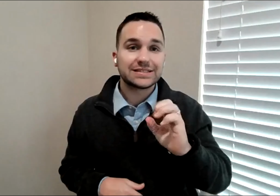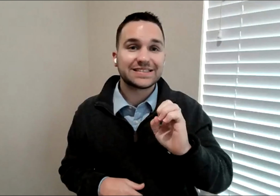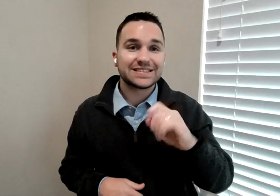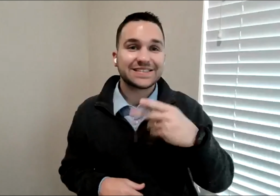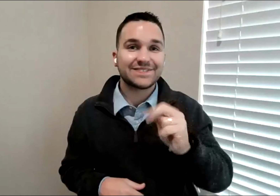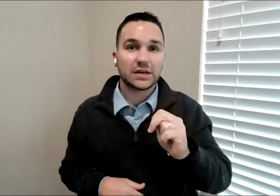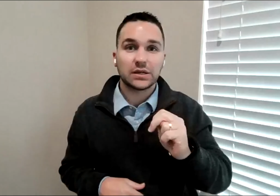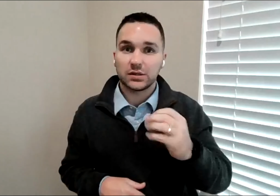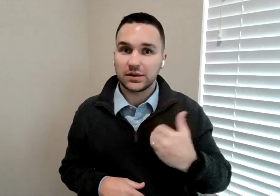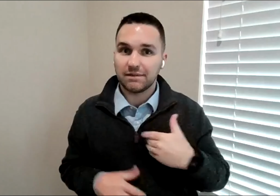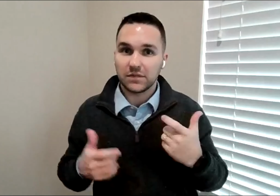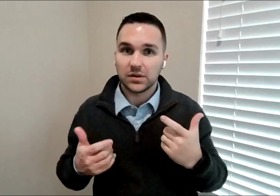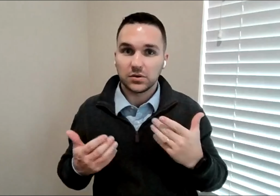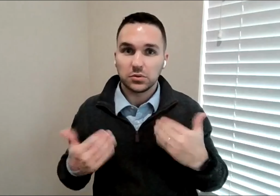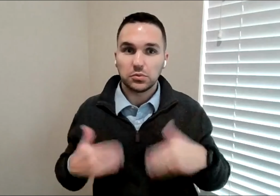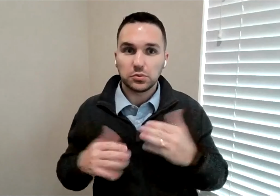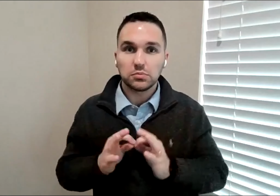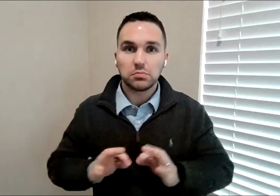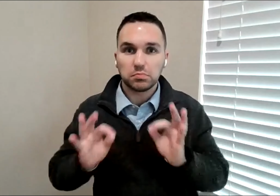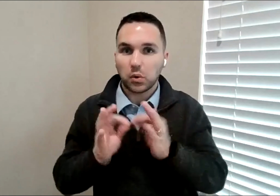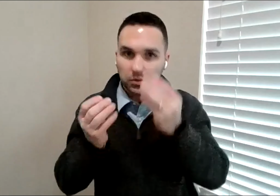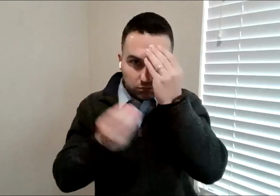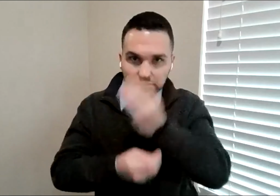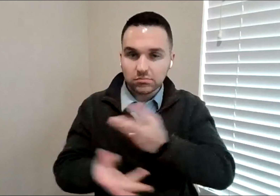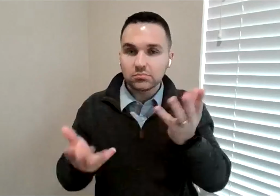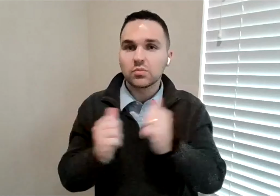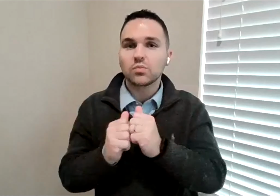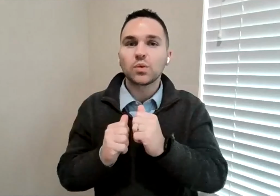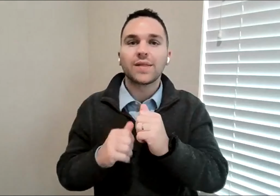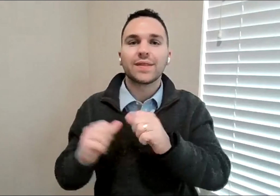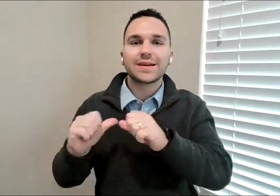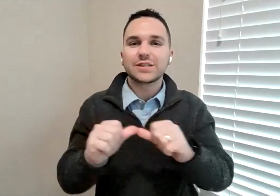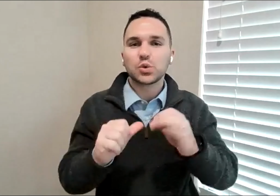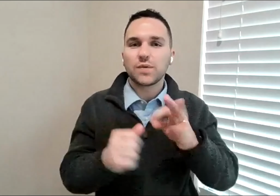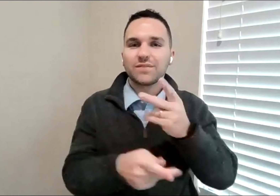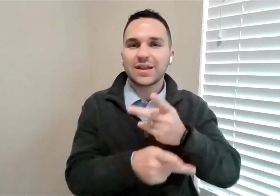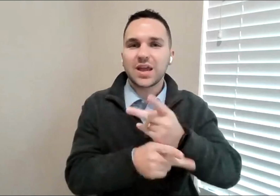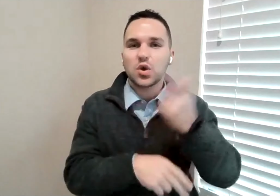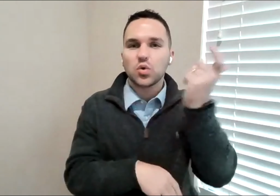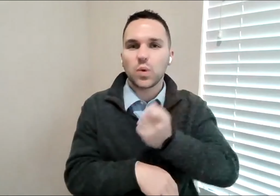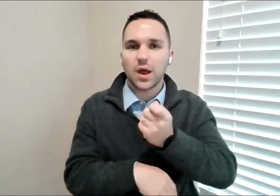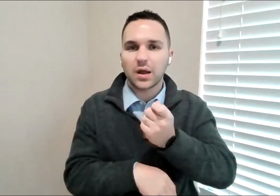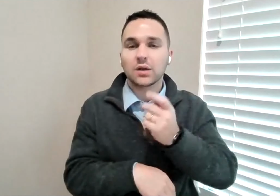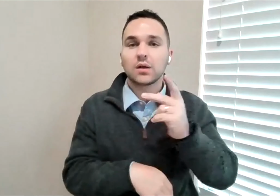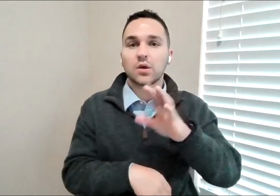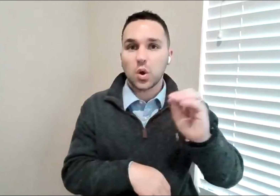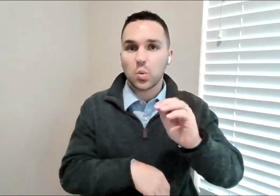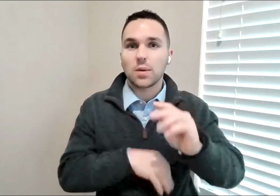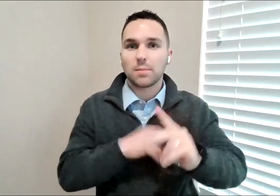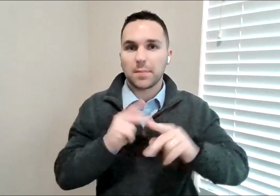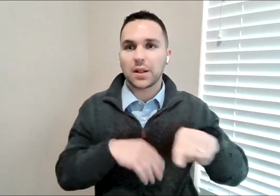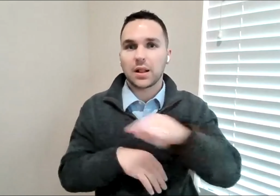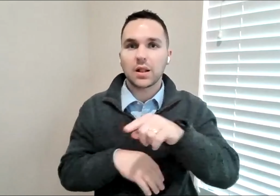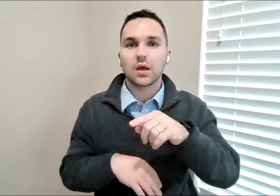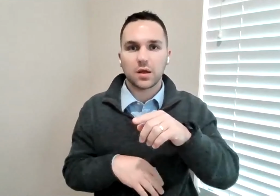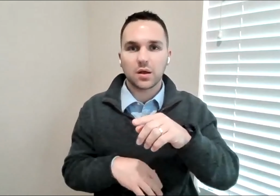big update on this, our Continuum of Care grant. I think the people of Colorado have actually exhausted